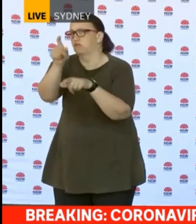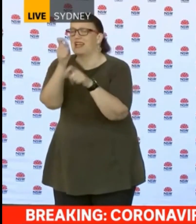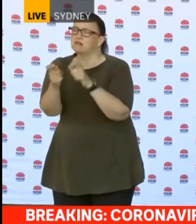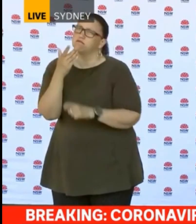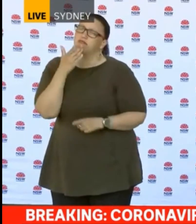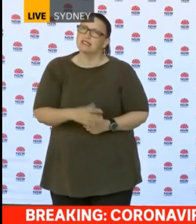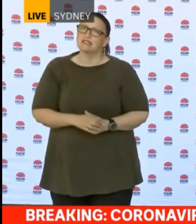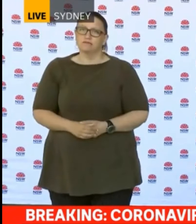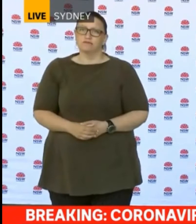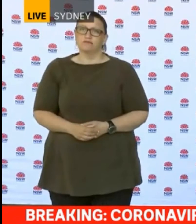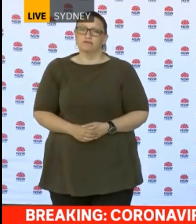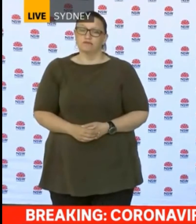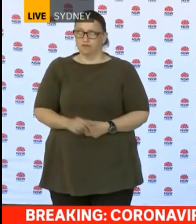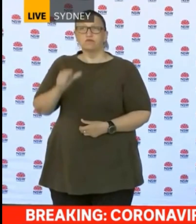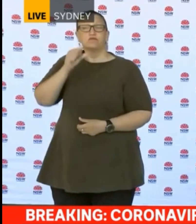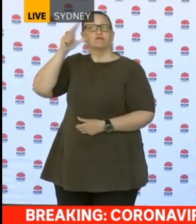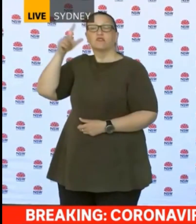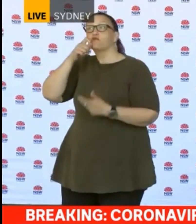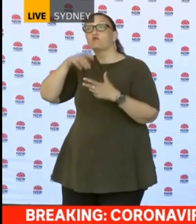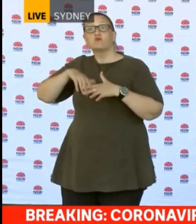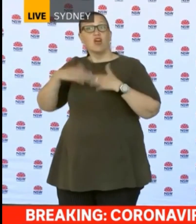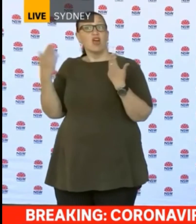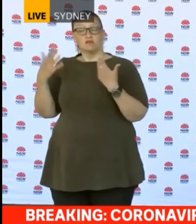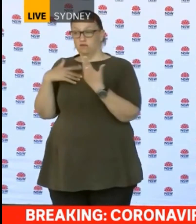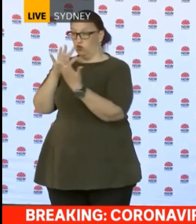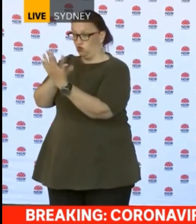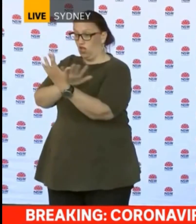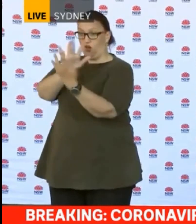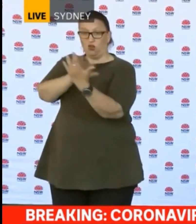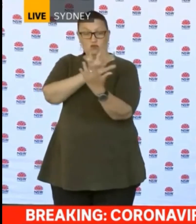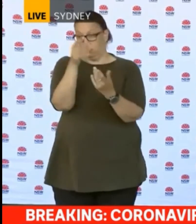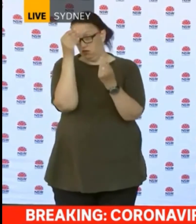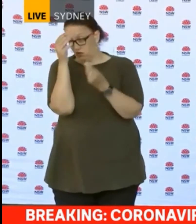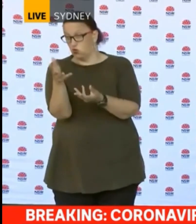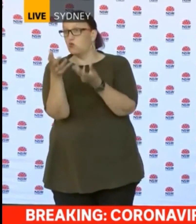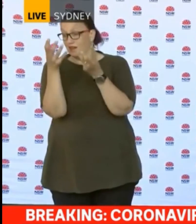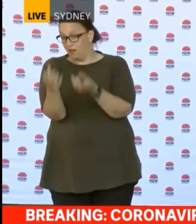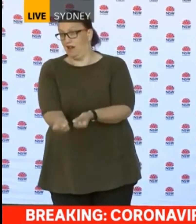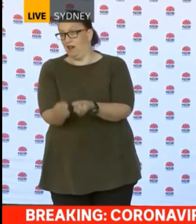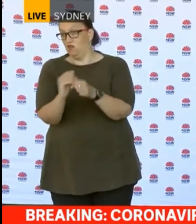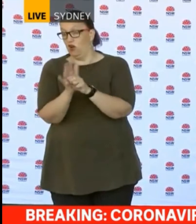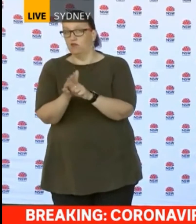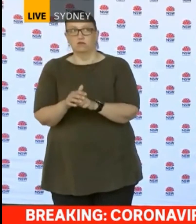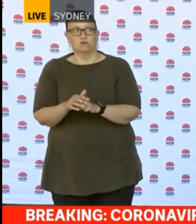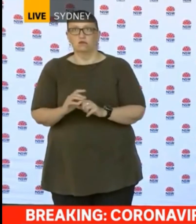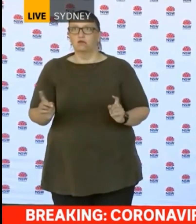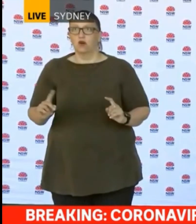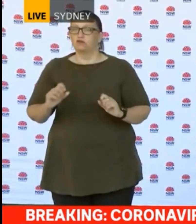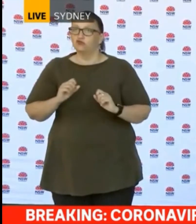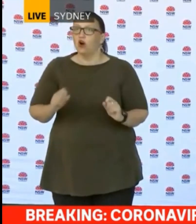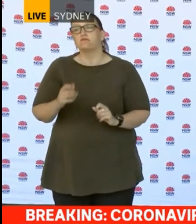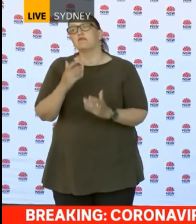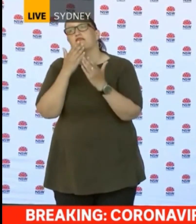notified over the last couple of days. We understood and have identified this household